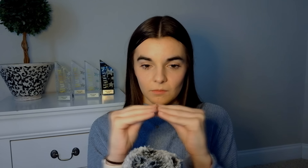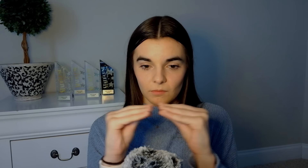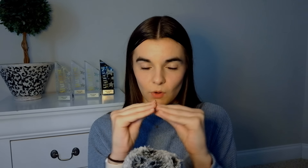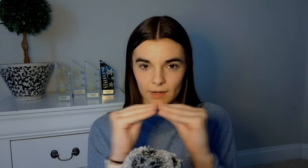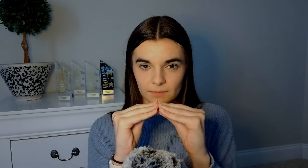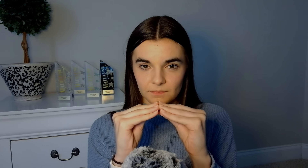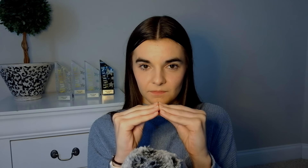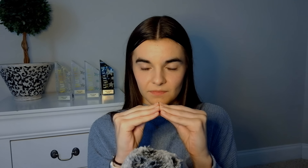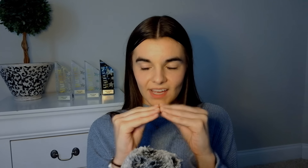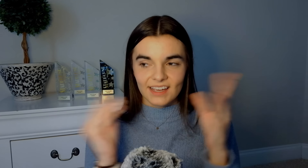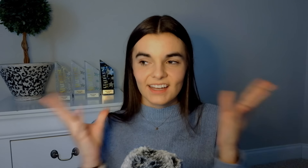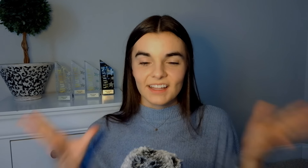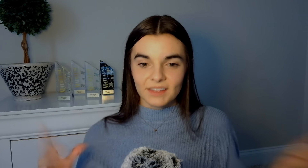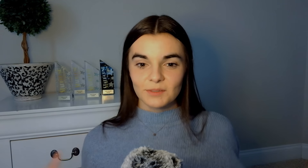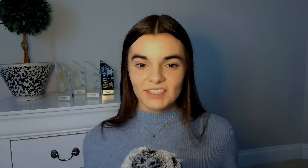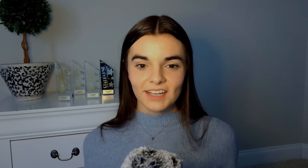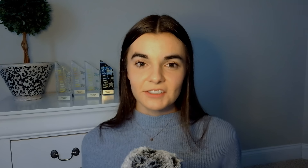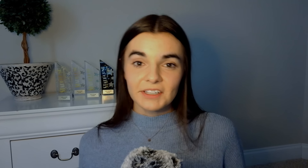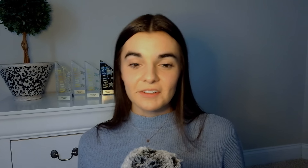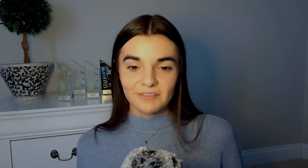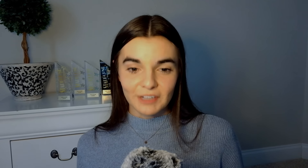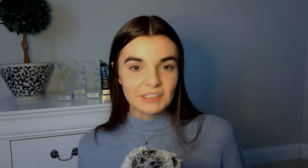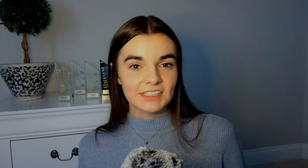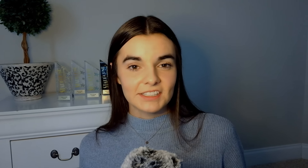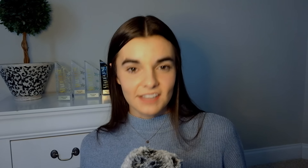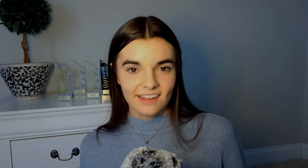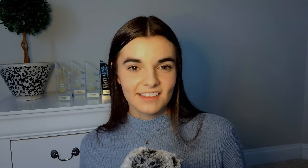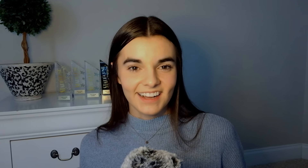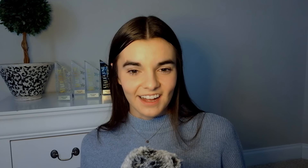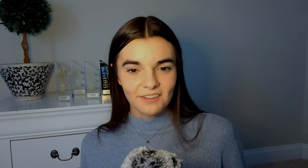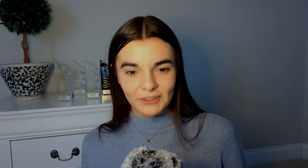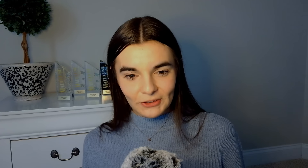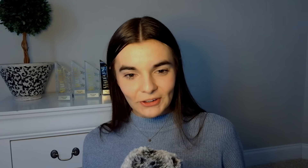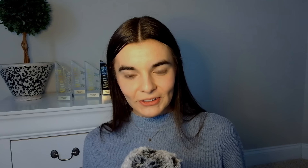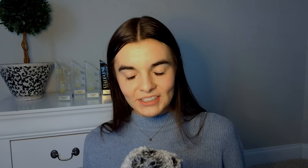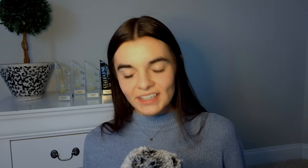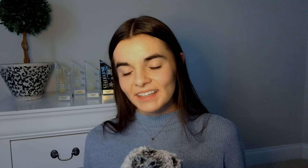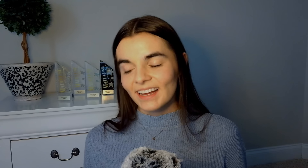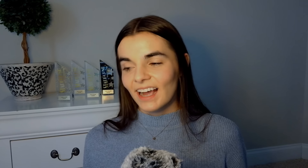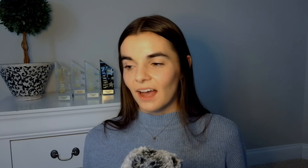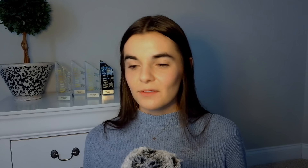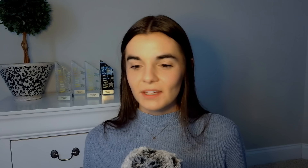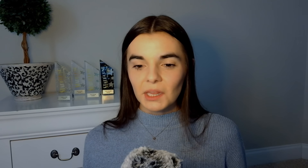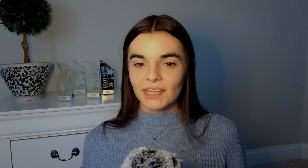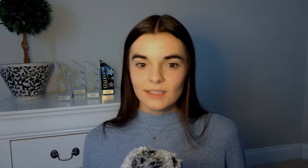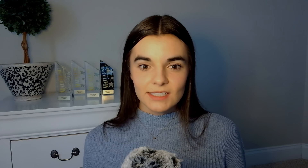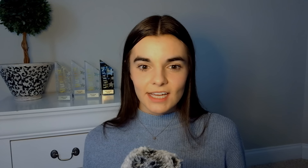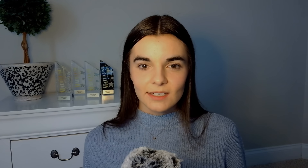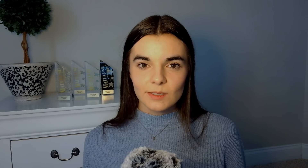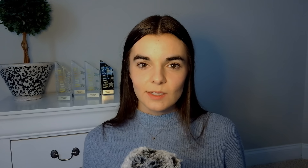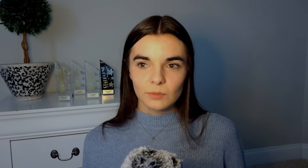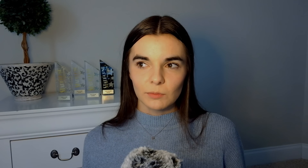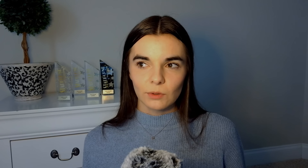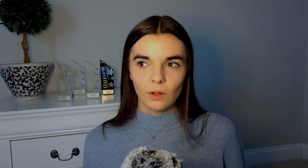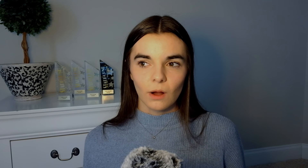More. This was actually the first sign that I ever learned. I think these days people